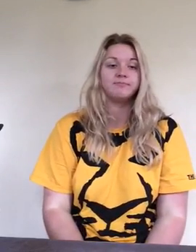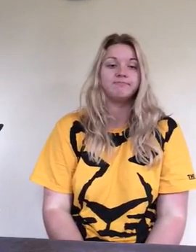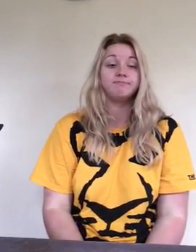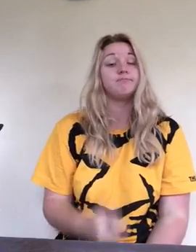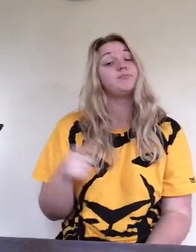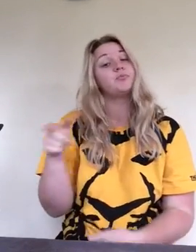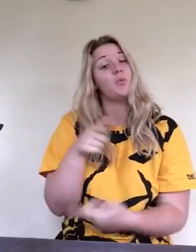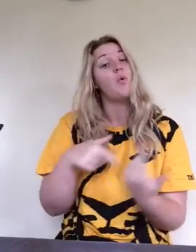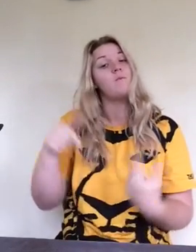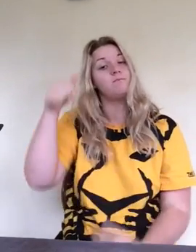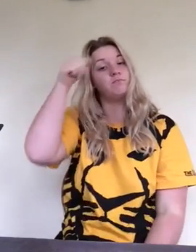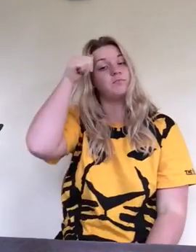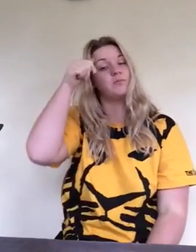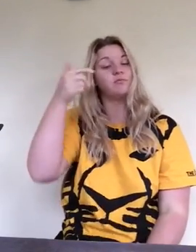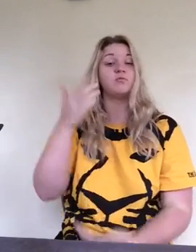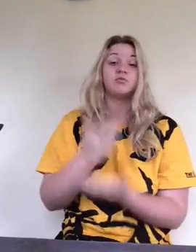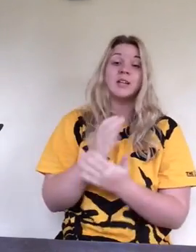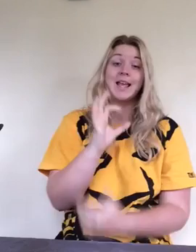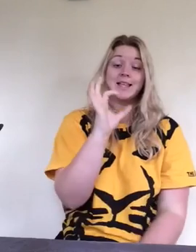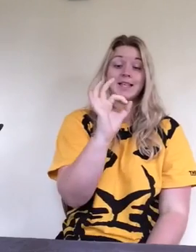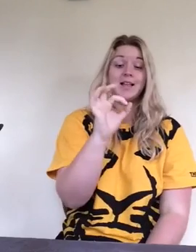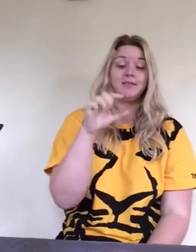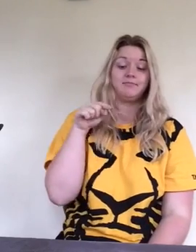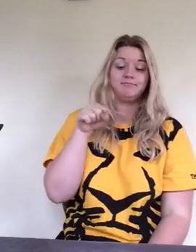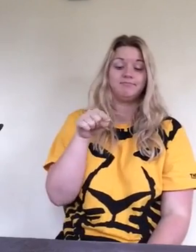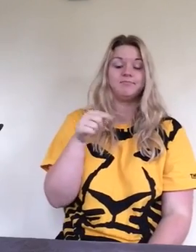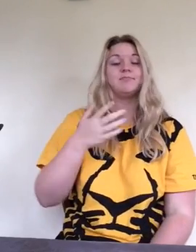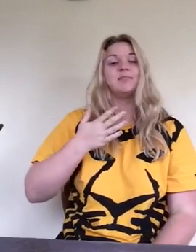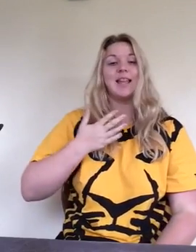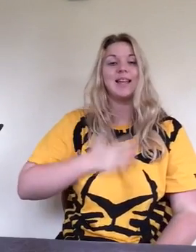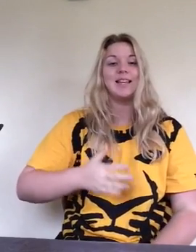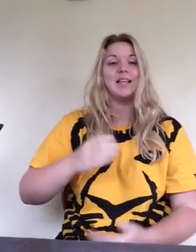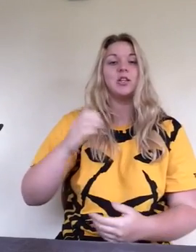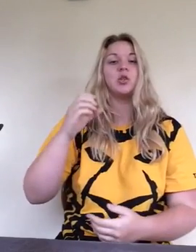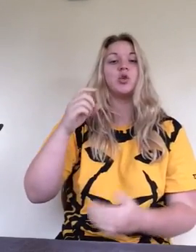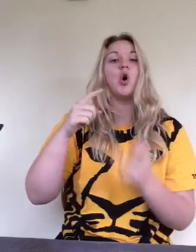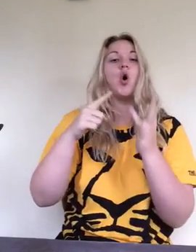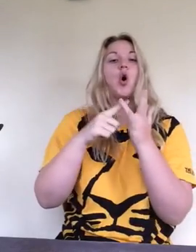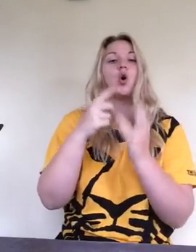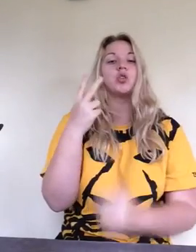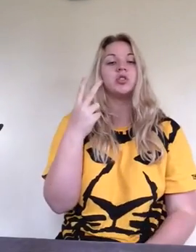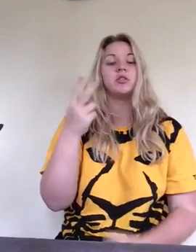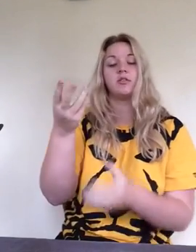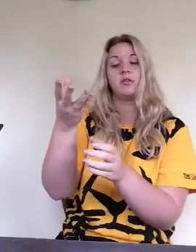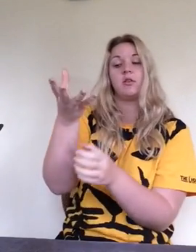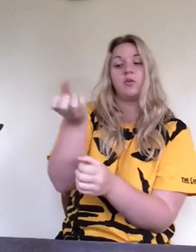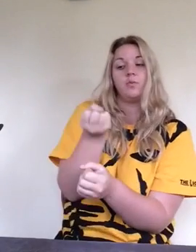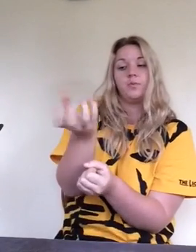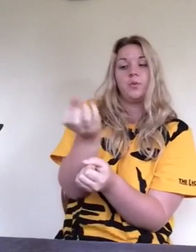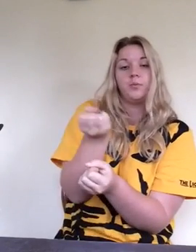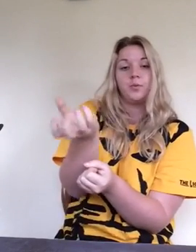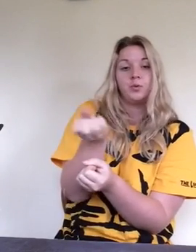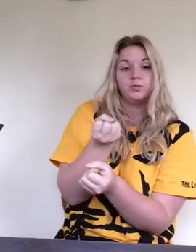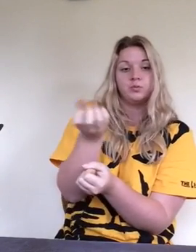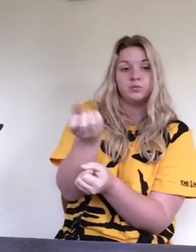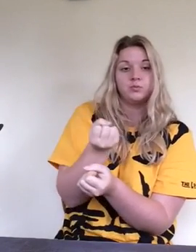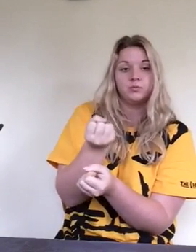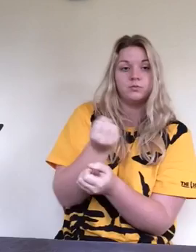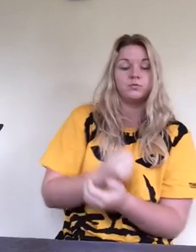know this. And that they have a lot of carbon dioxide waste. Well, it's good to move things around. It's good to move blood around. But if you